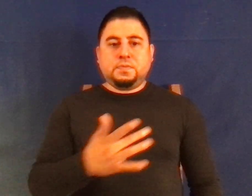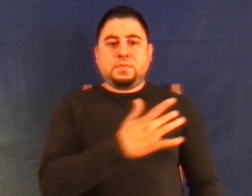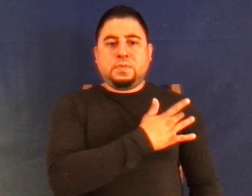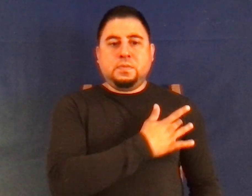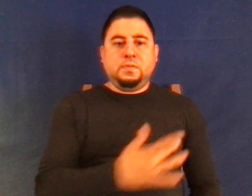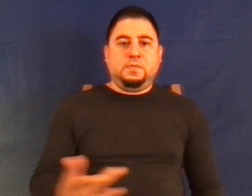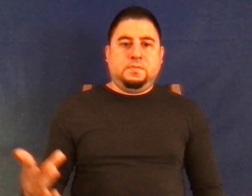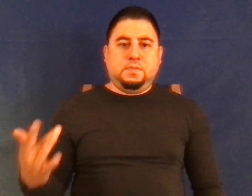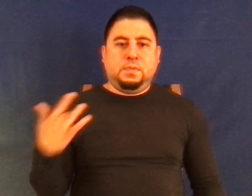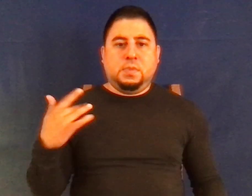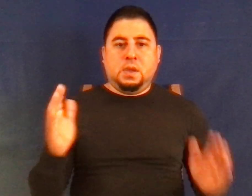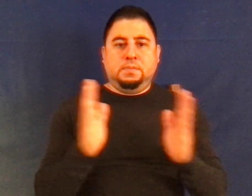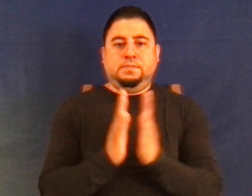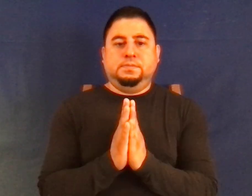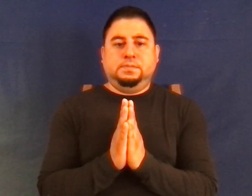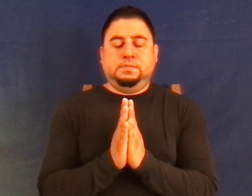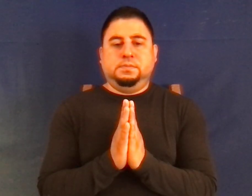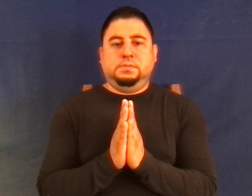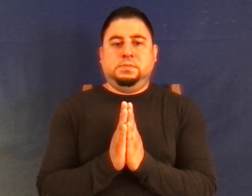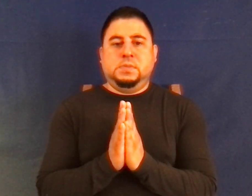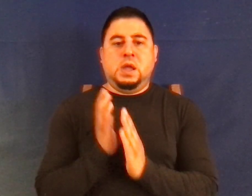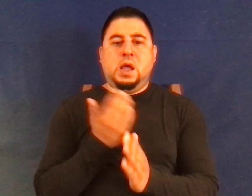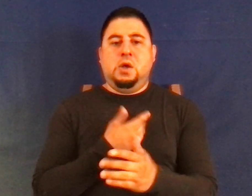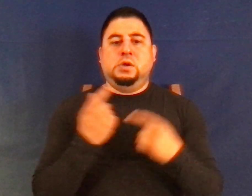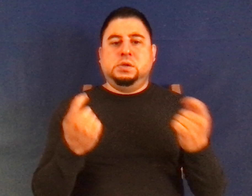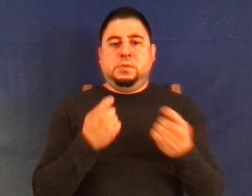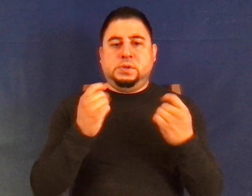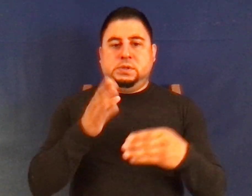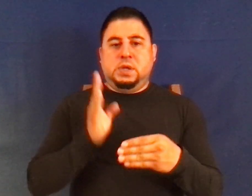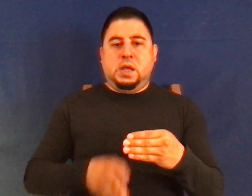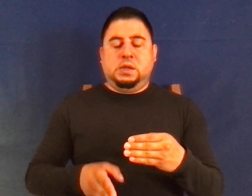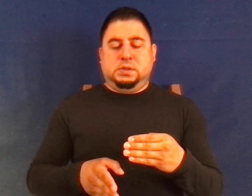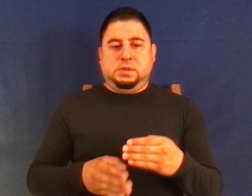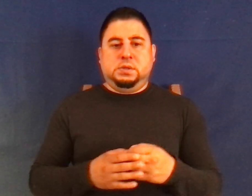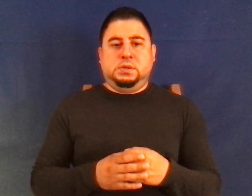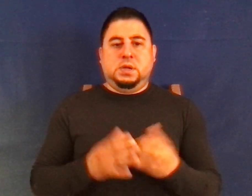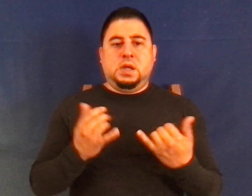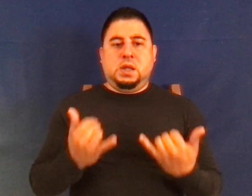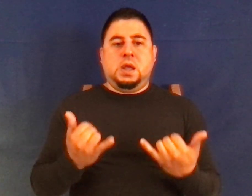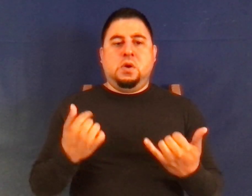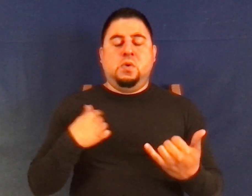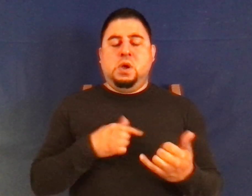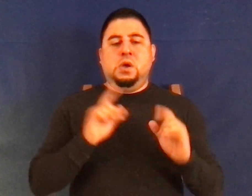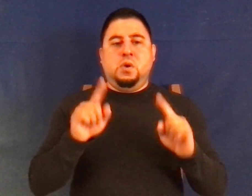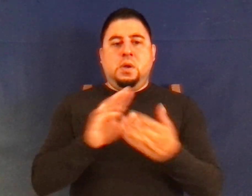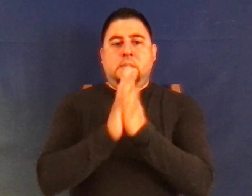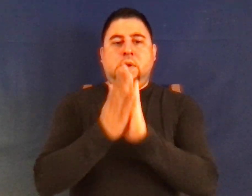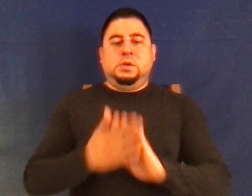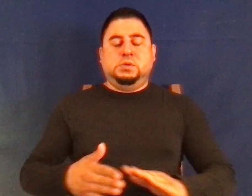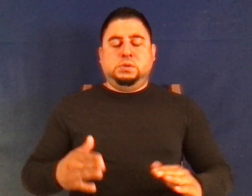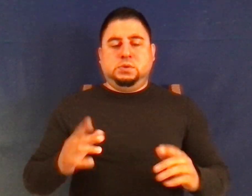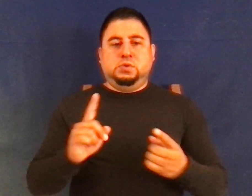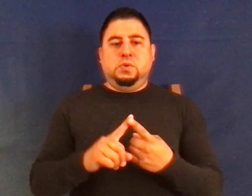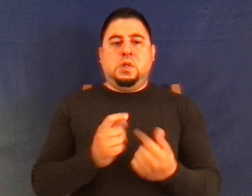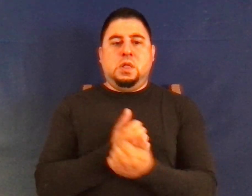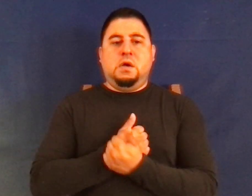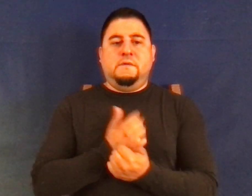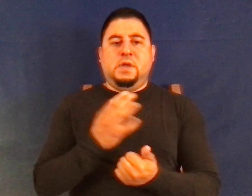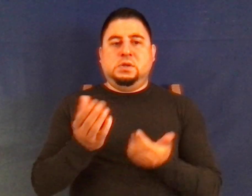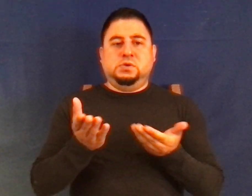Holy Spirit. Amen. Our celebration is ended. Let us go in peace now, to love and to serve